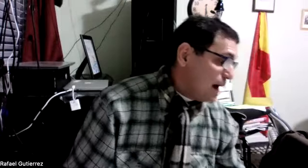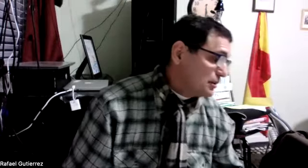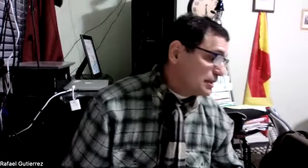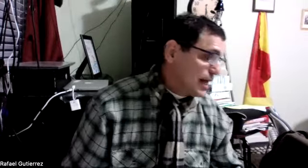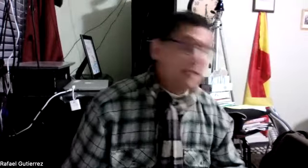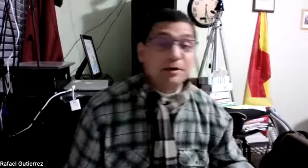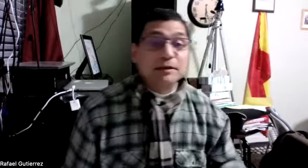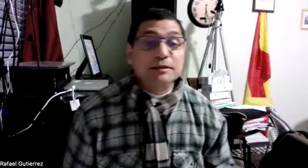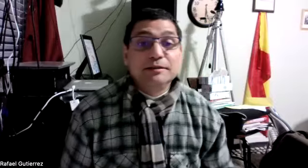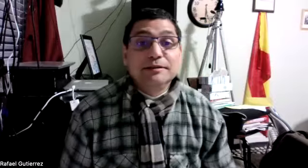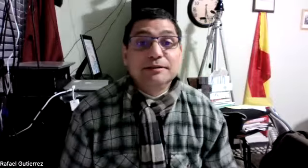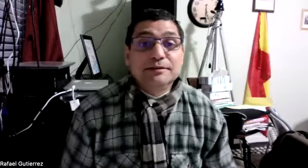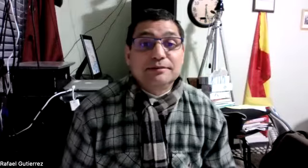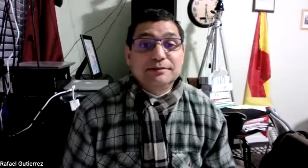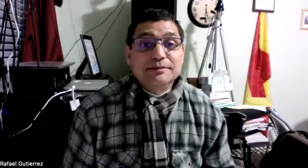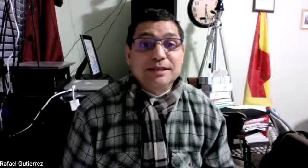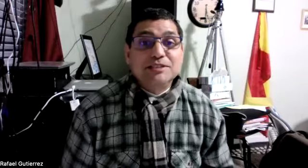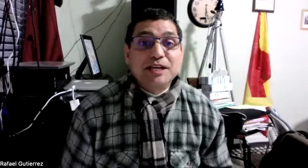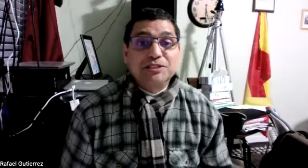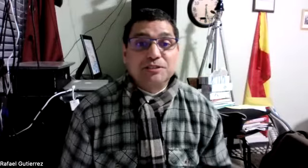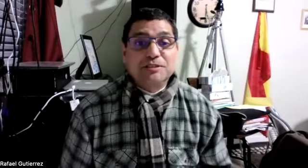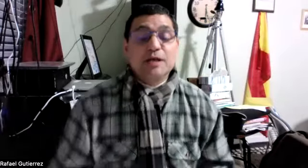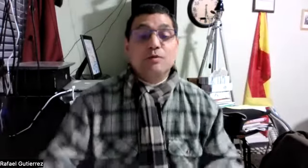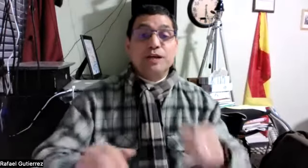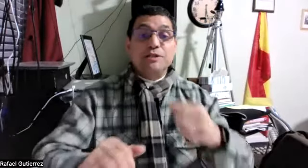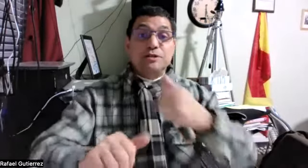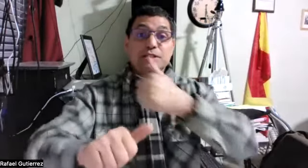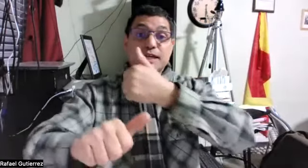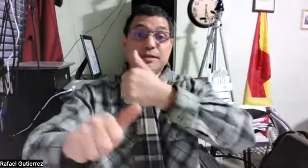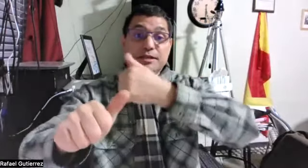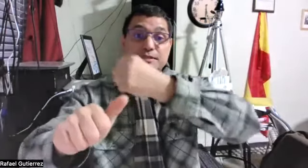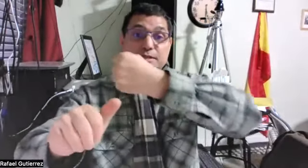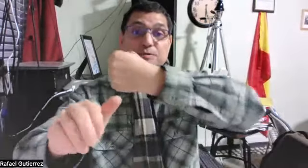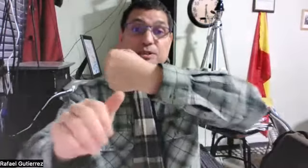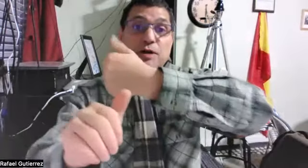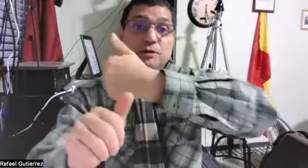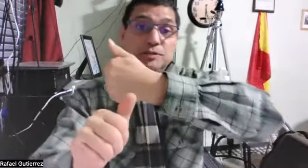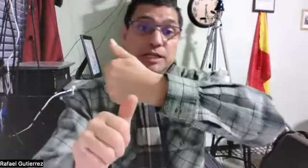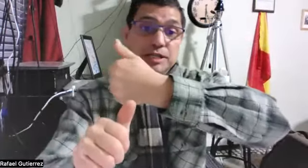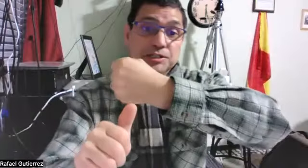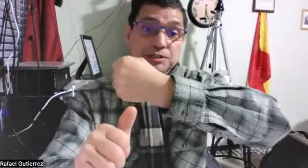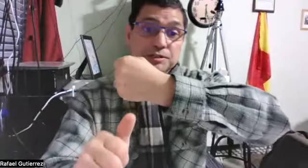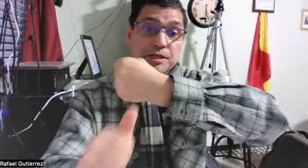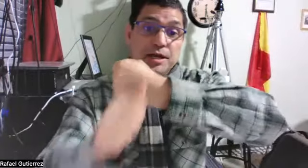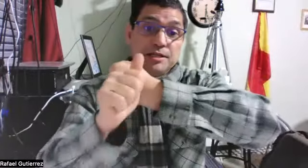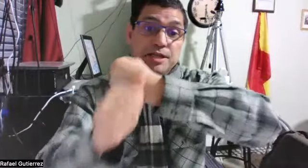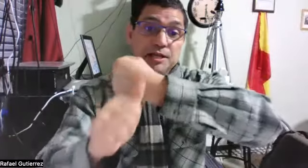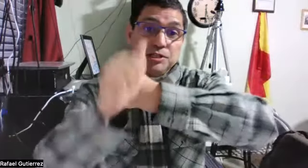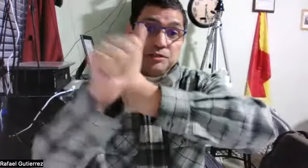mountain climbing is dangerous? Dangerous is like this. Let me show you how to say dangerous. Dangerous with an